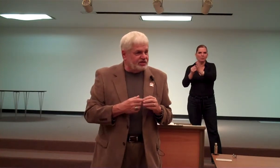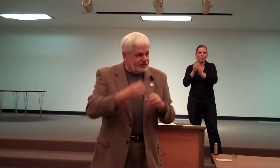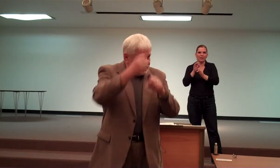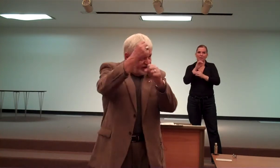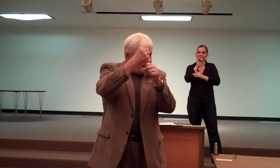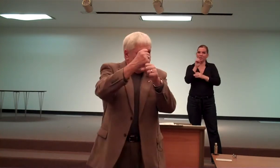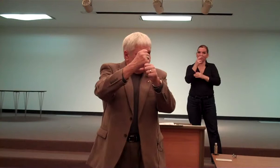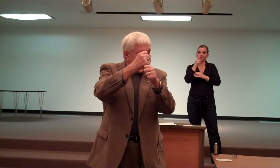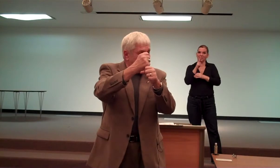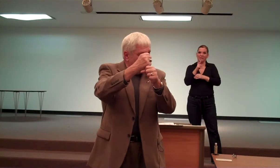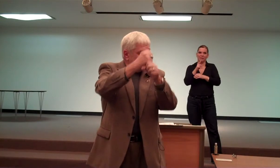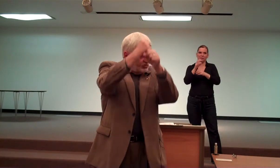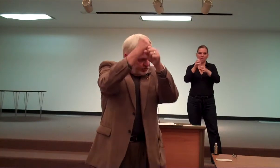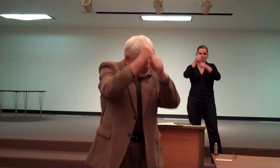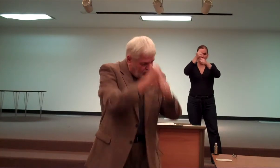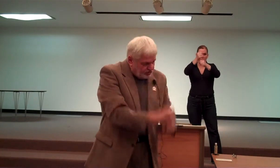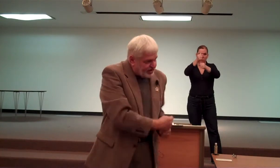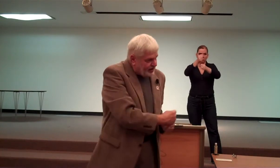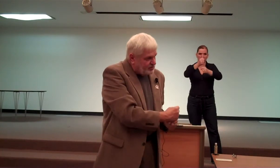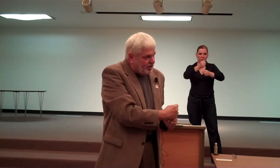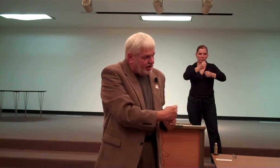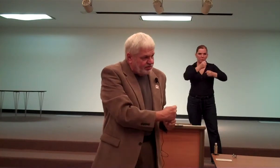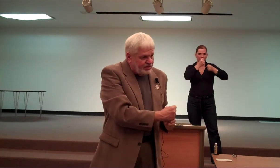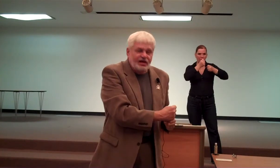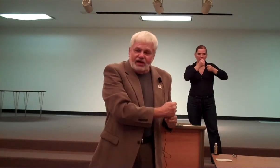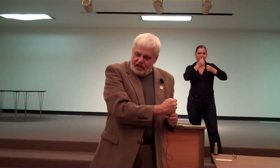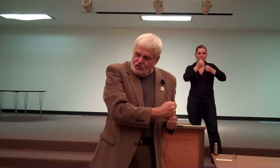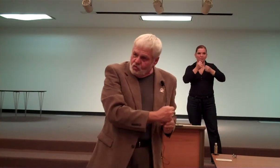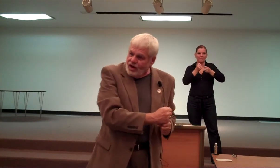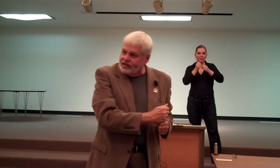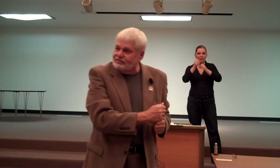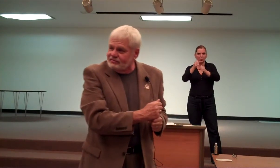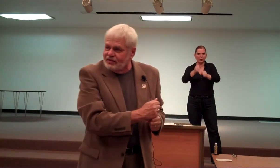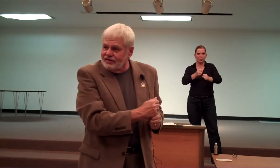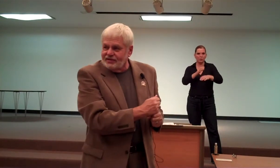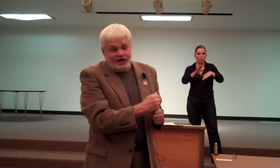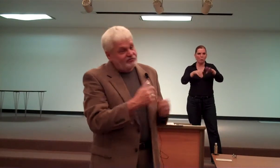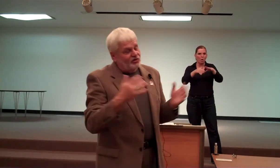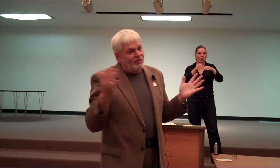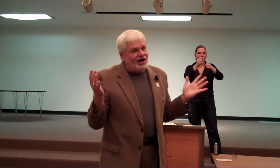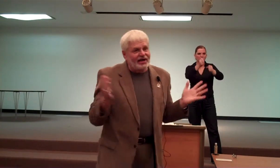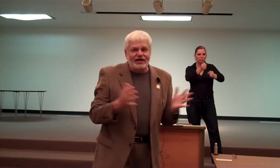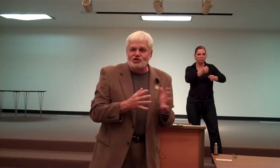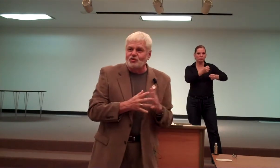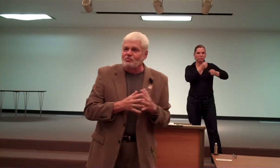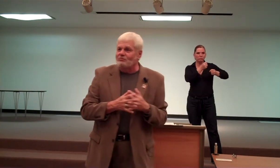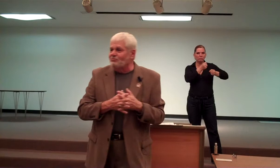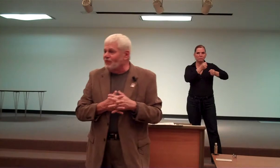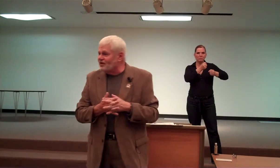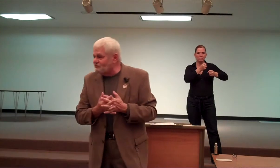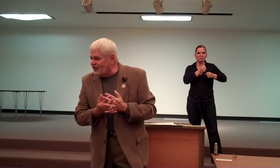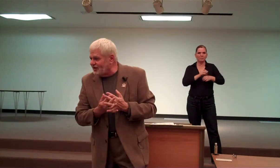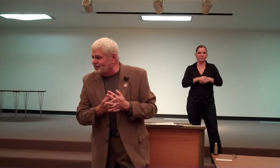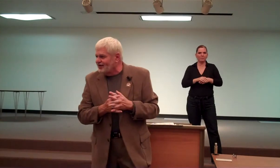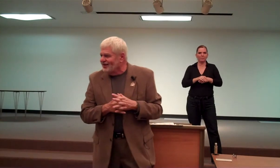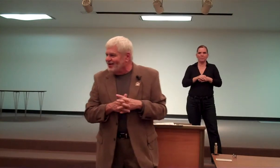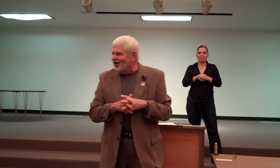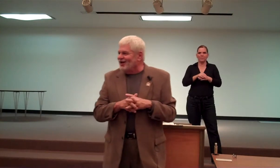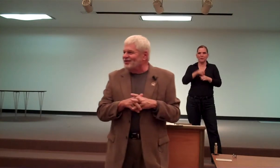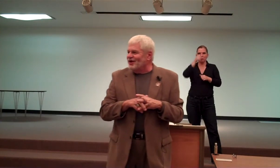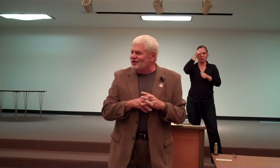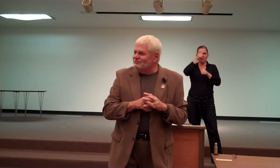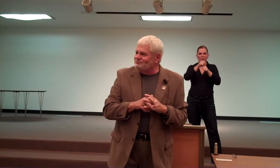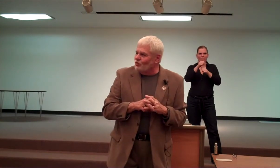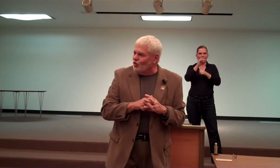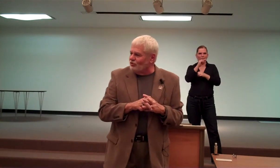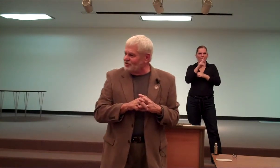if you've ever seen it done, it's done with poles, and you put the poles down at the bottom of it, and you walk it. And if you're my age, you remember Mike Fink